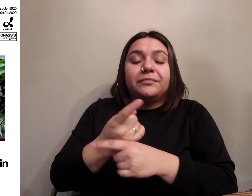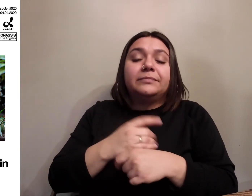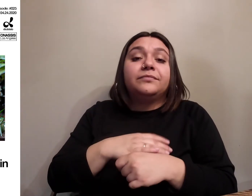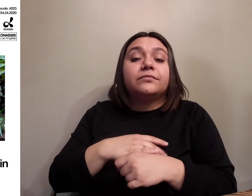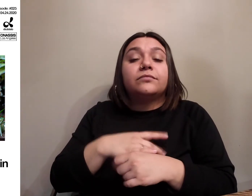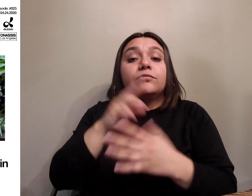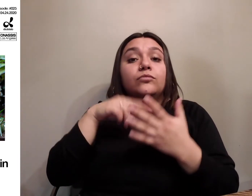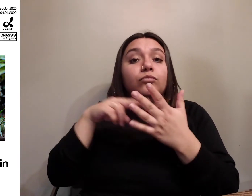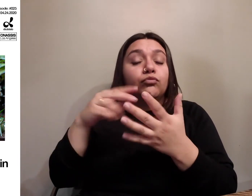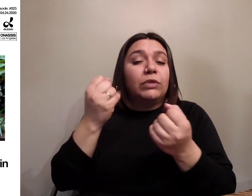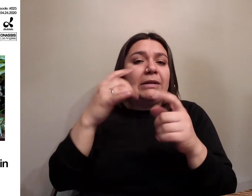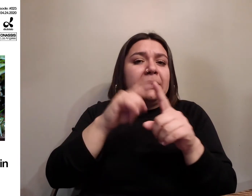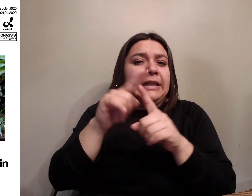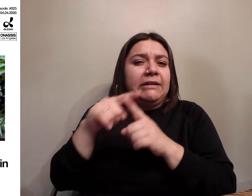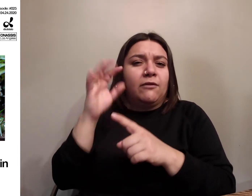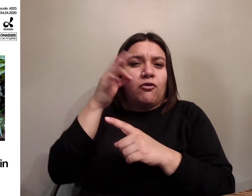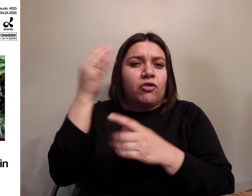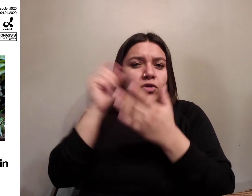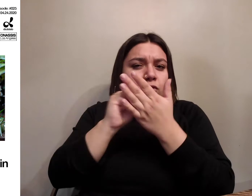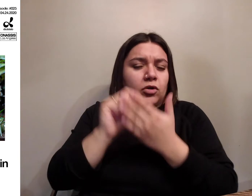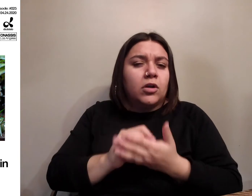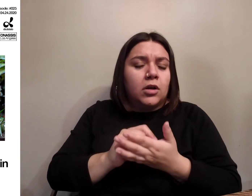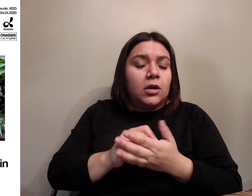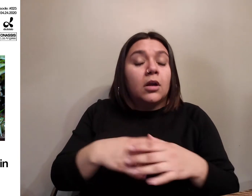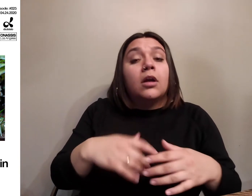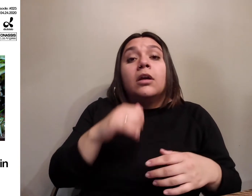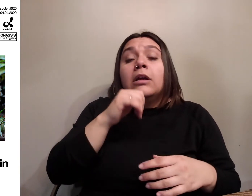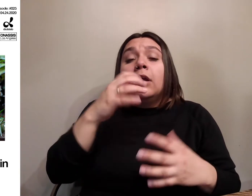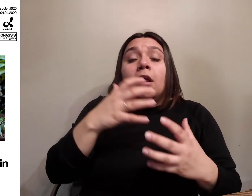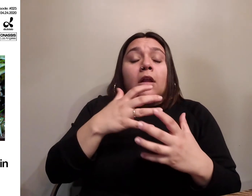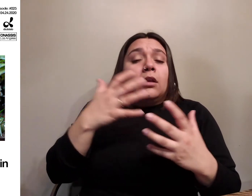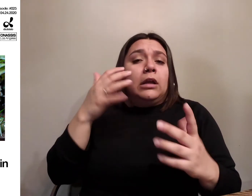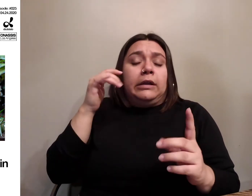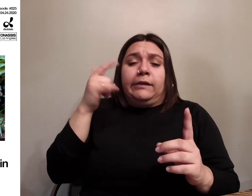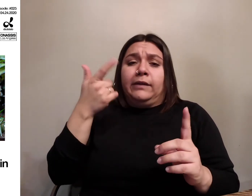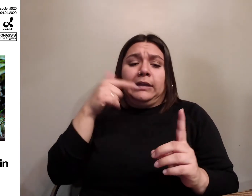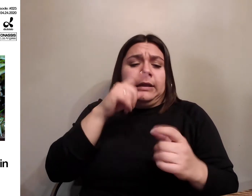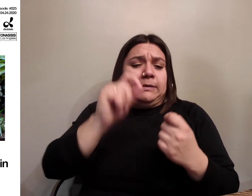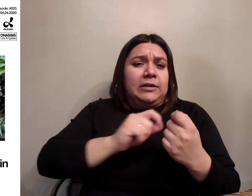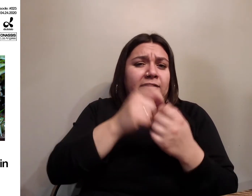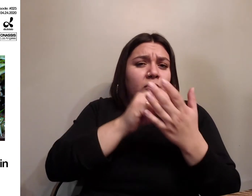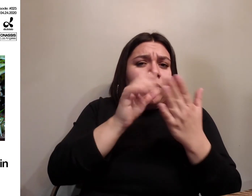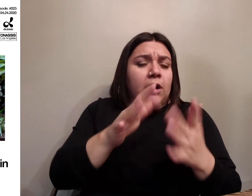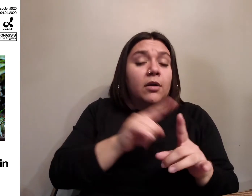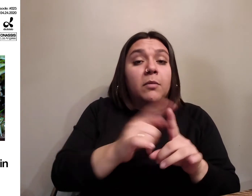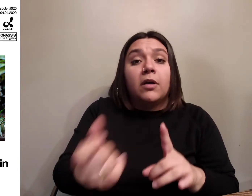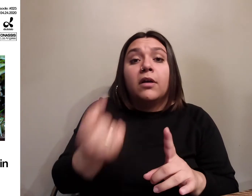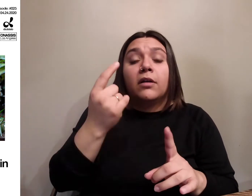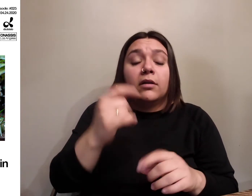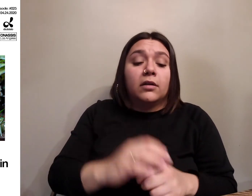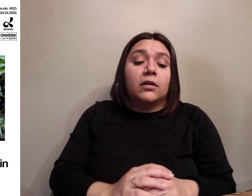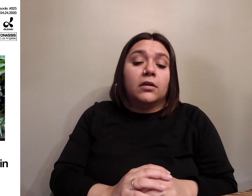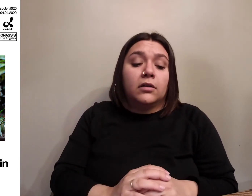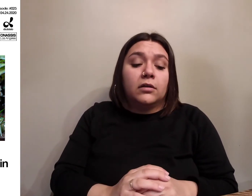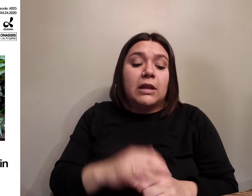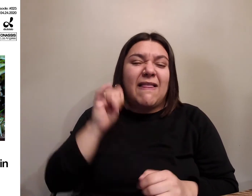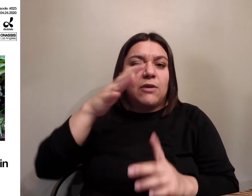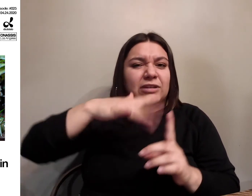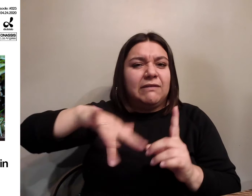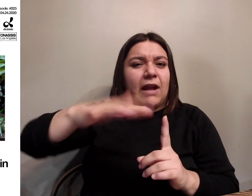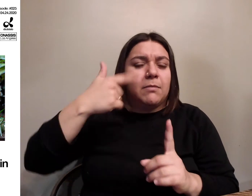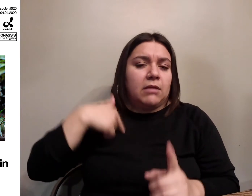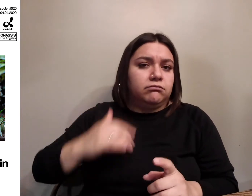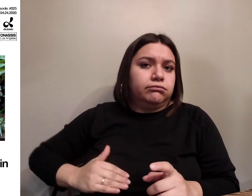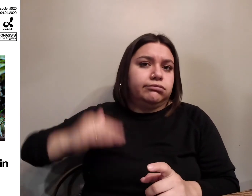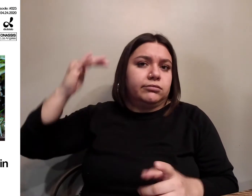very conservative neighborhood we have arrived. And this was a very patriarchal setting, I have to say. And